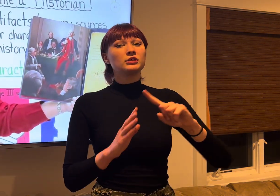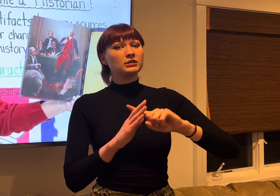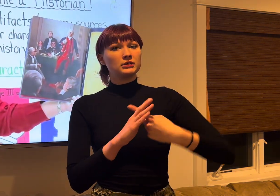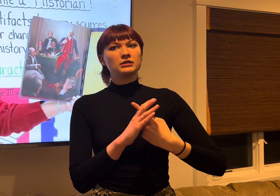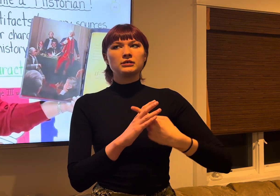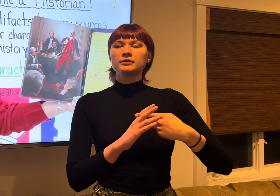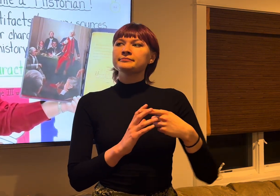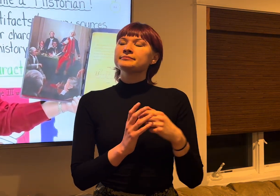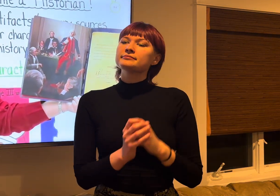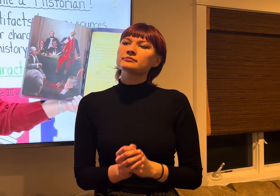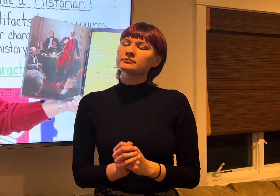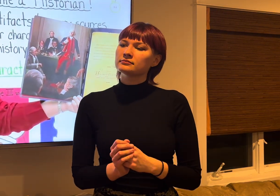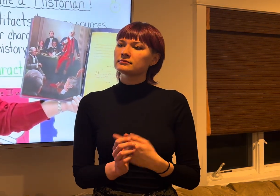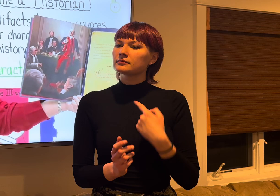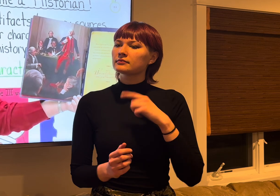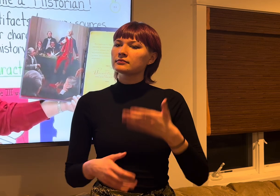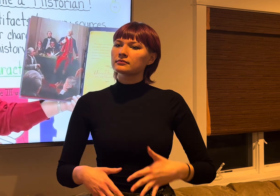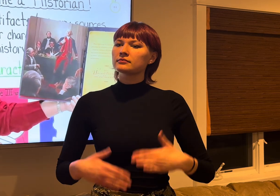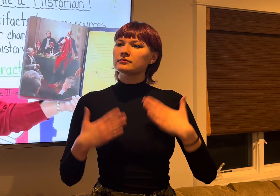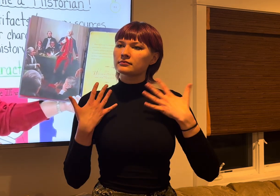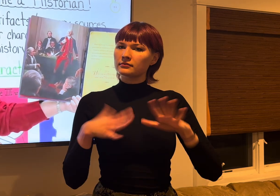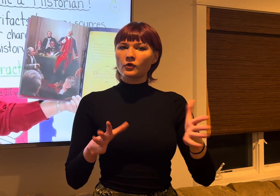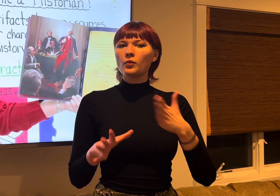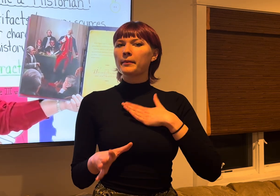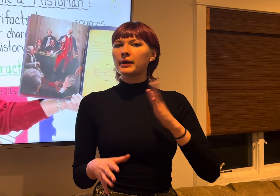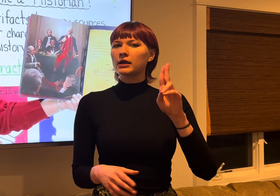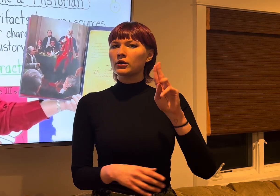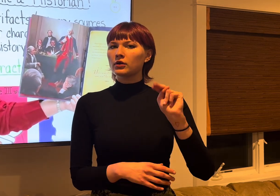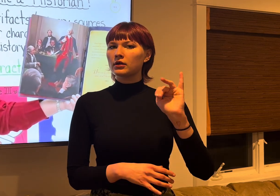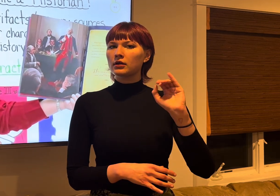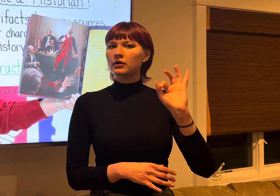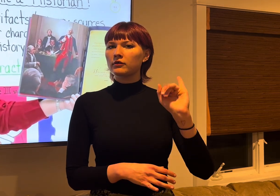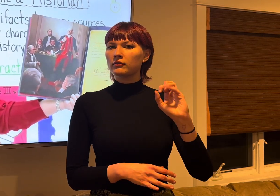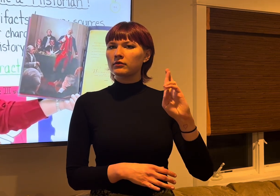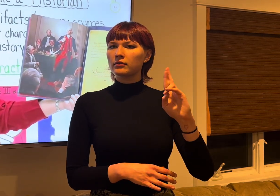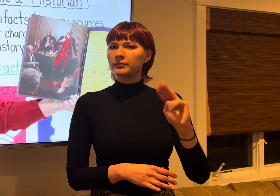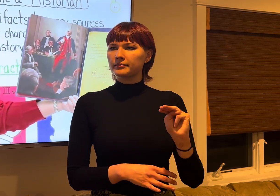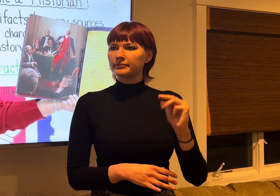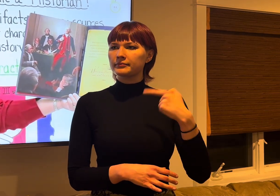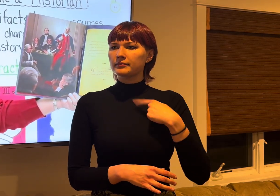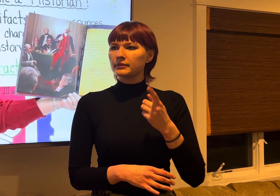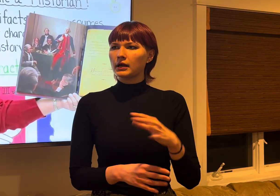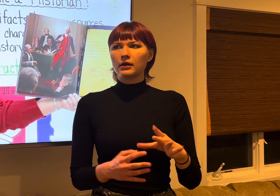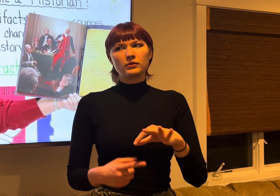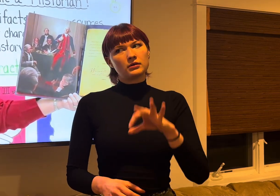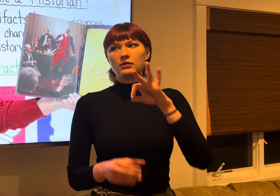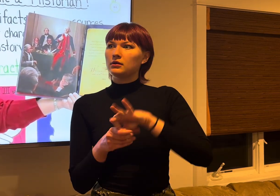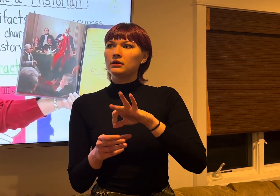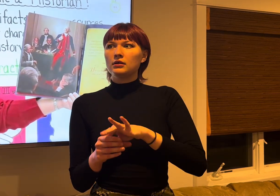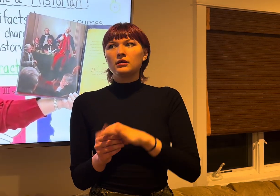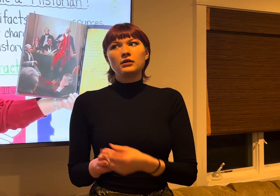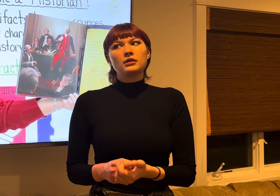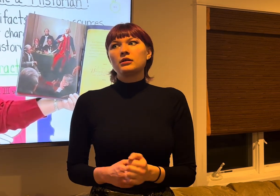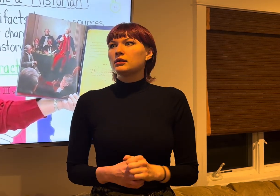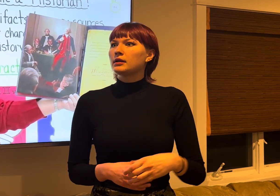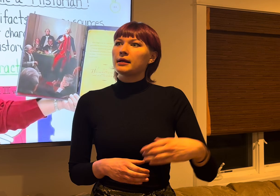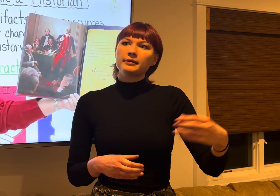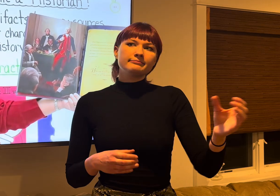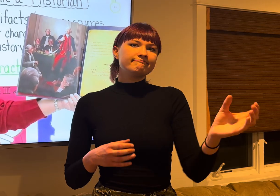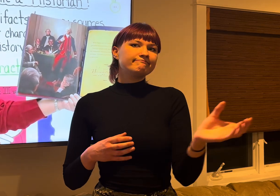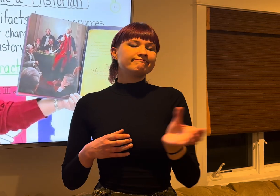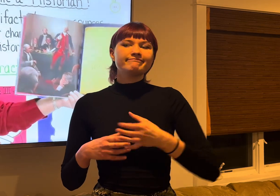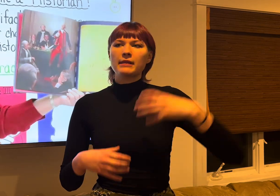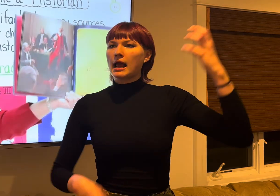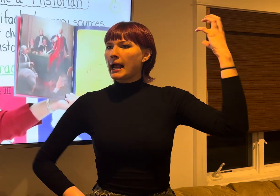sessions of Congress. I was unanimously selected as commander-in-chief of our armies. I devoted myself solely to